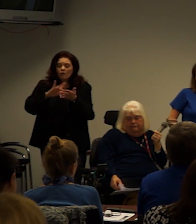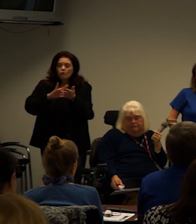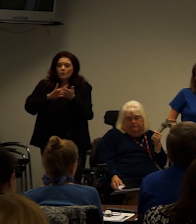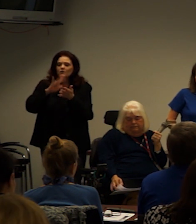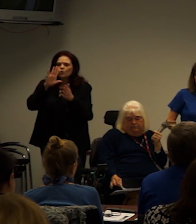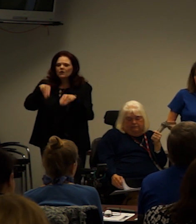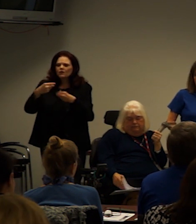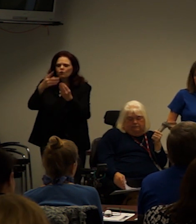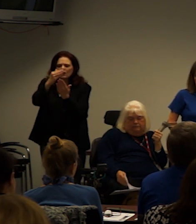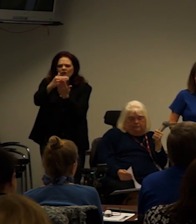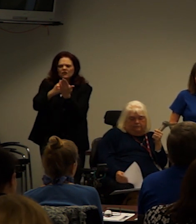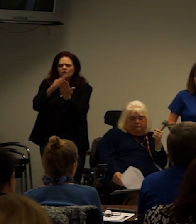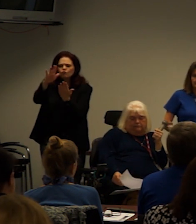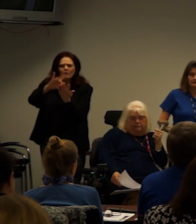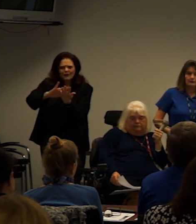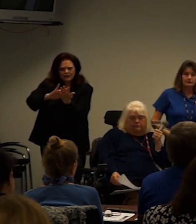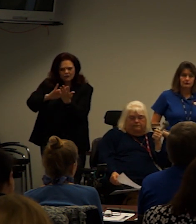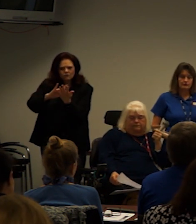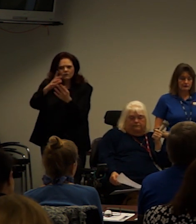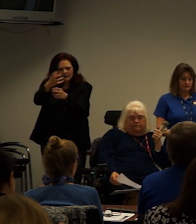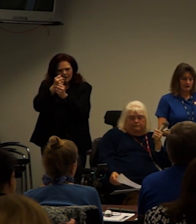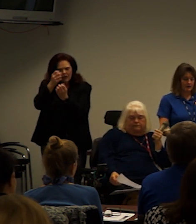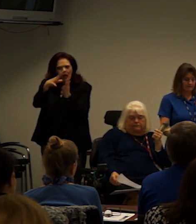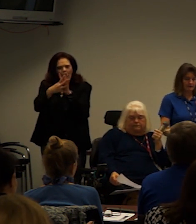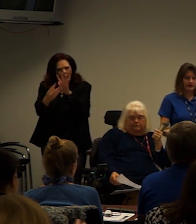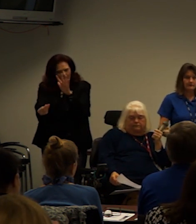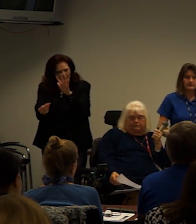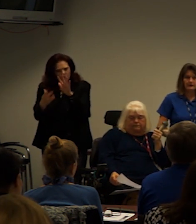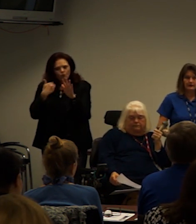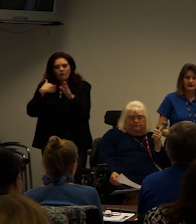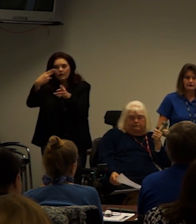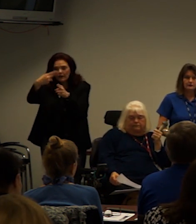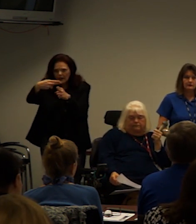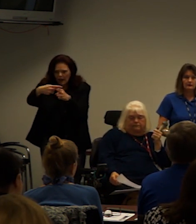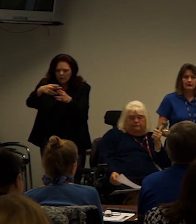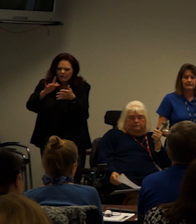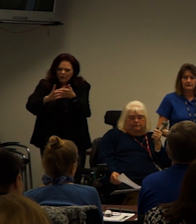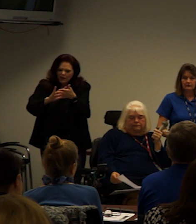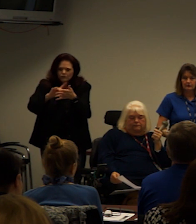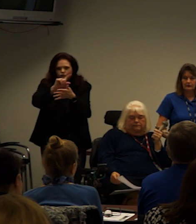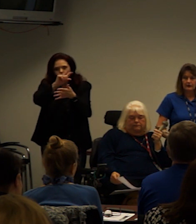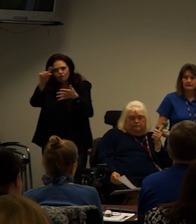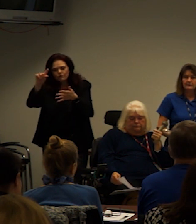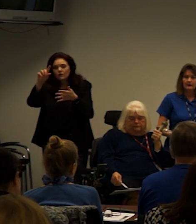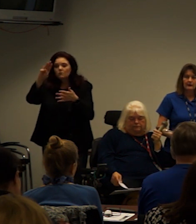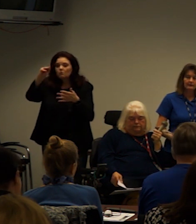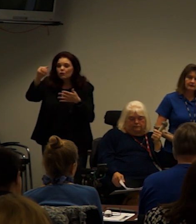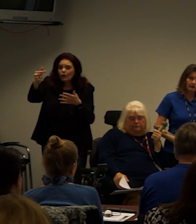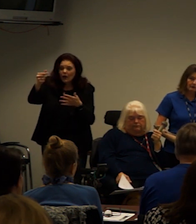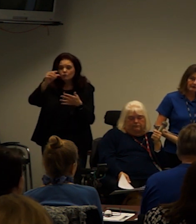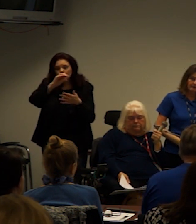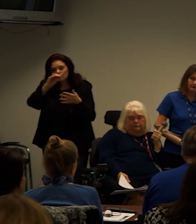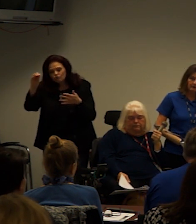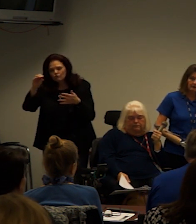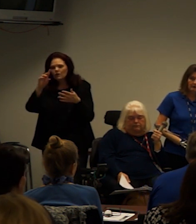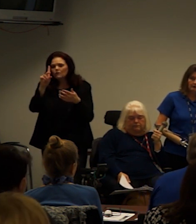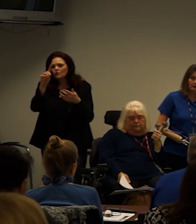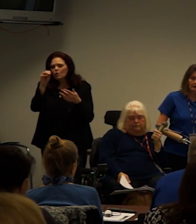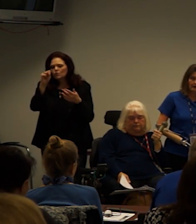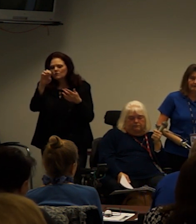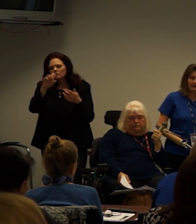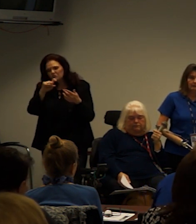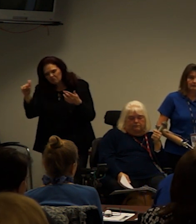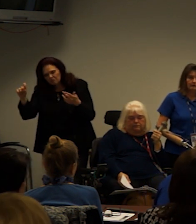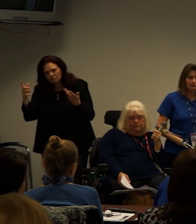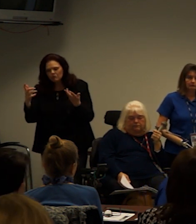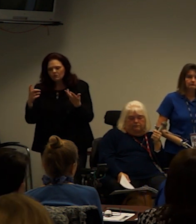prescriptions. So get a list of your prescriptions. It'll have the name of the medication, the milligrams, and the dose. You